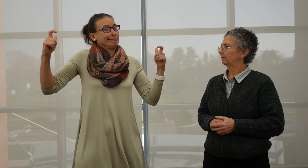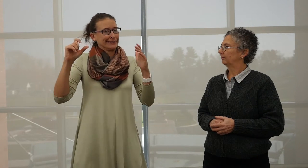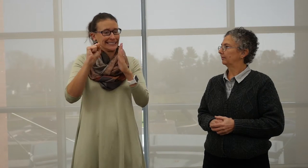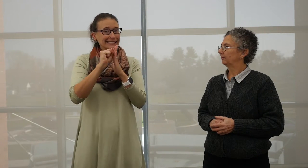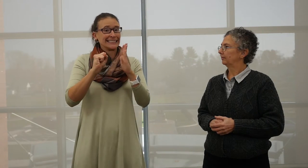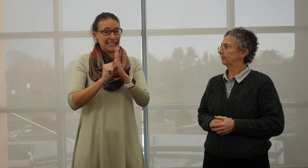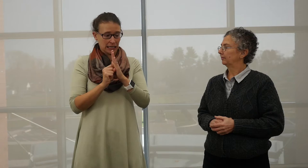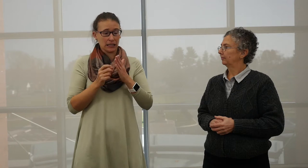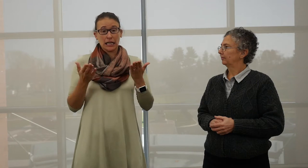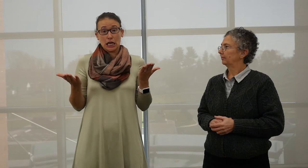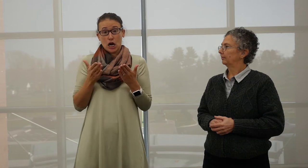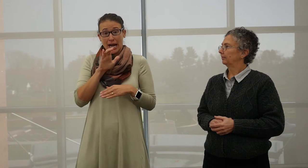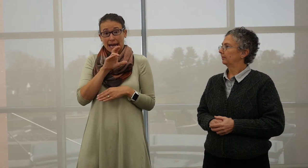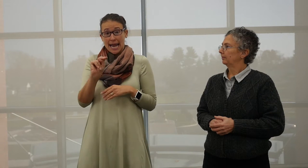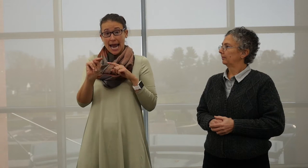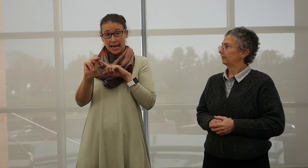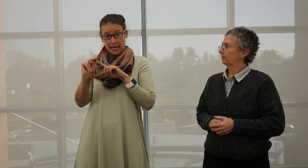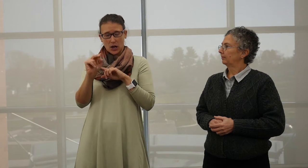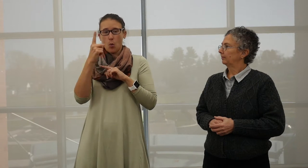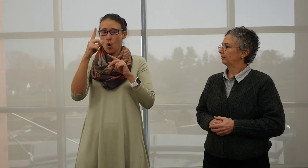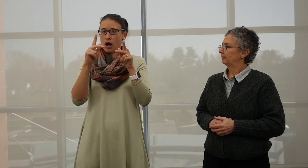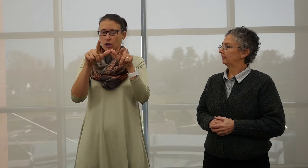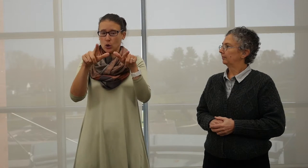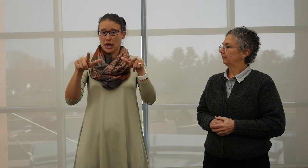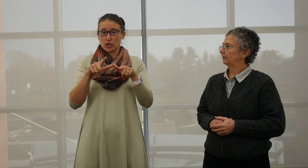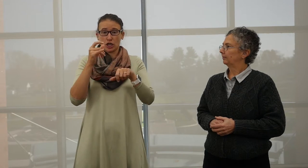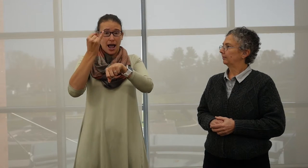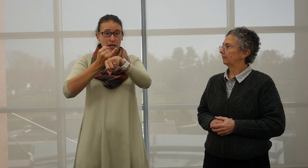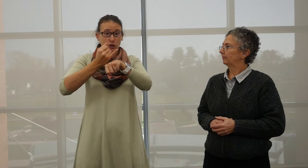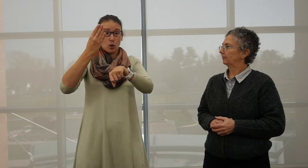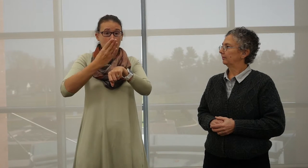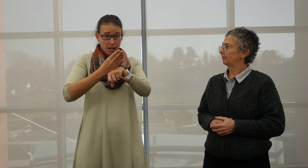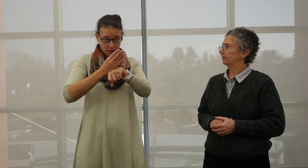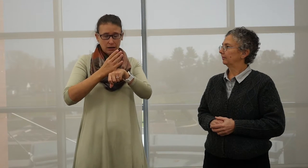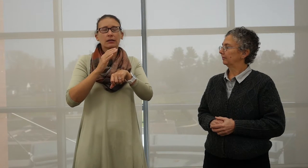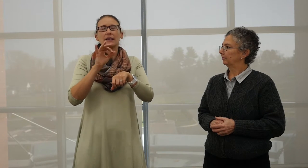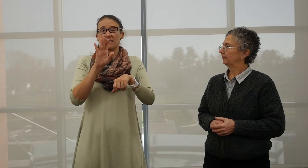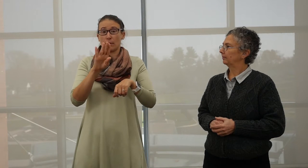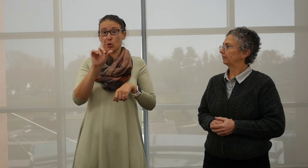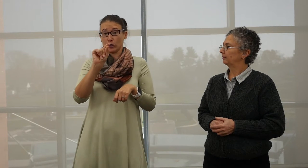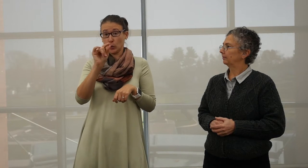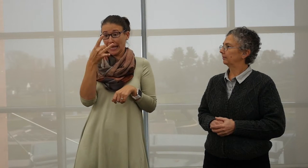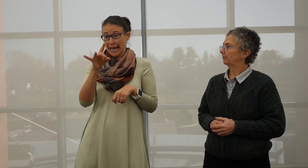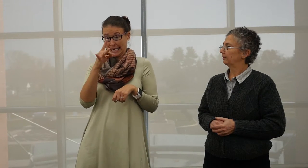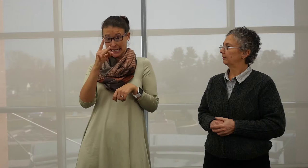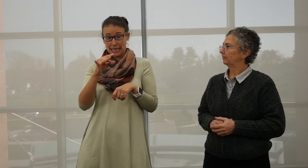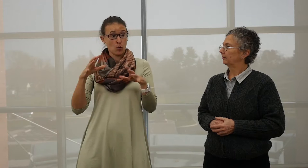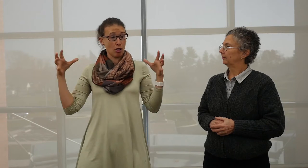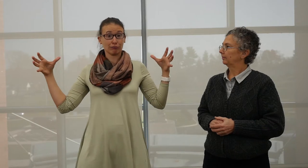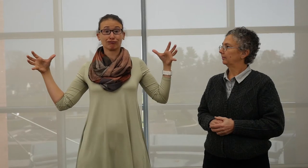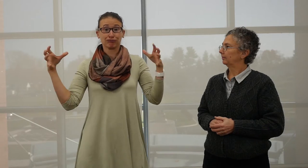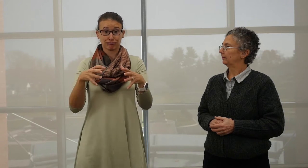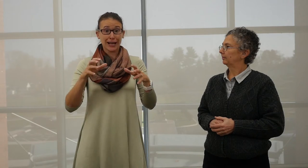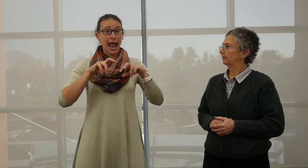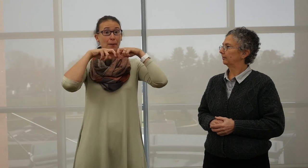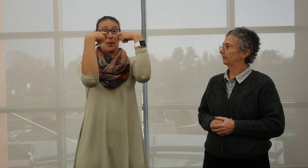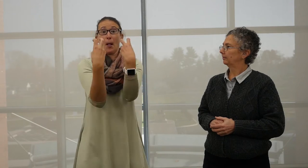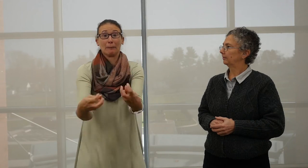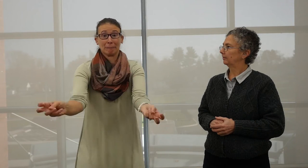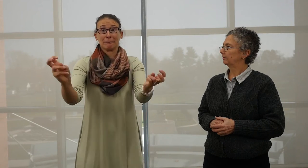locations because they're large states. Here in Connecticut, our location will be Isla Bella. That's in February of 2018. We're